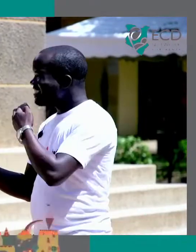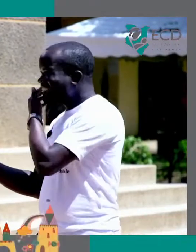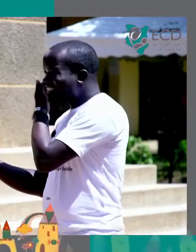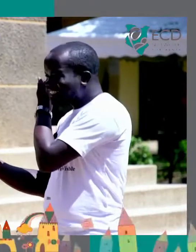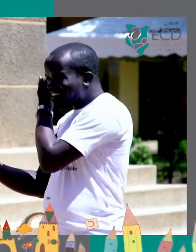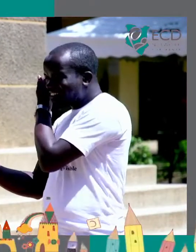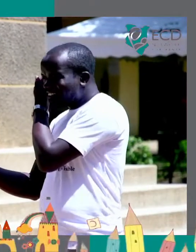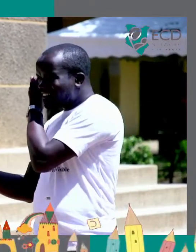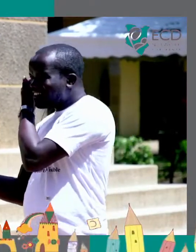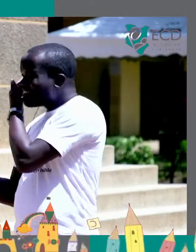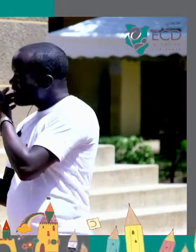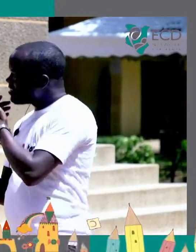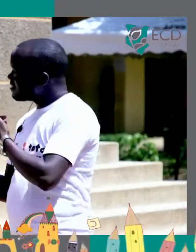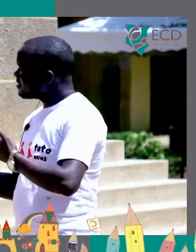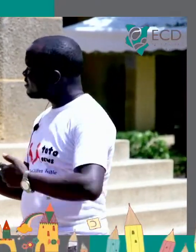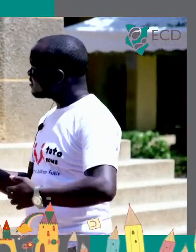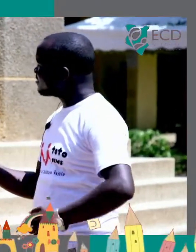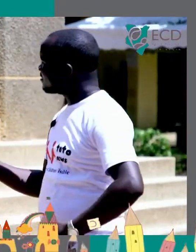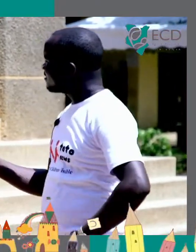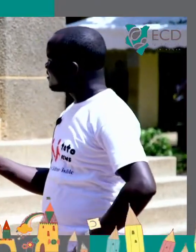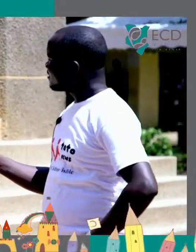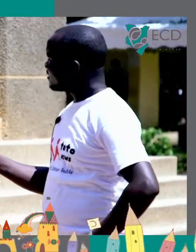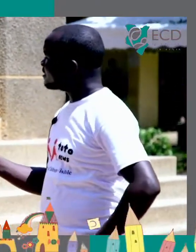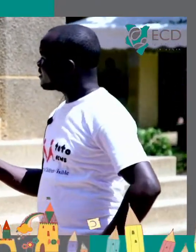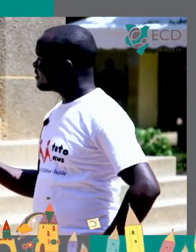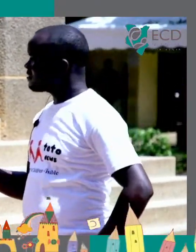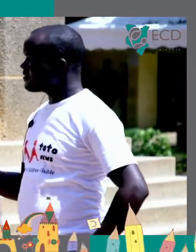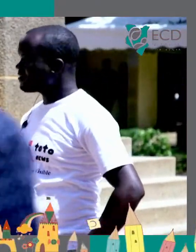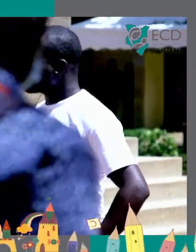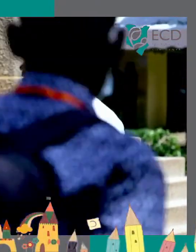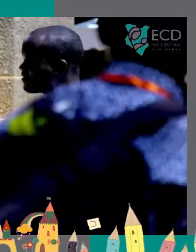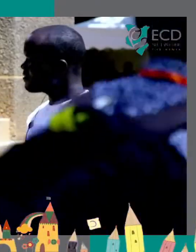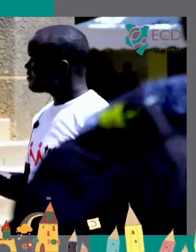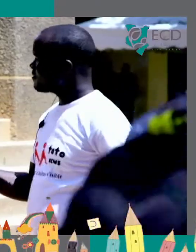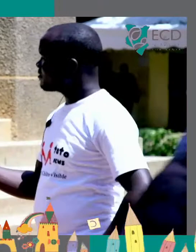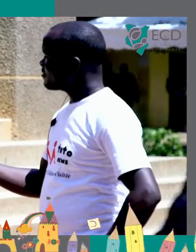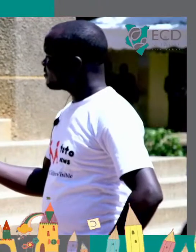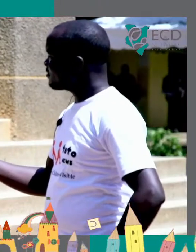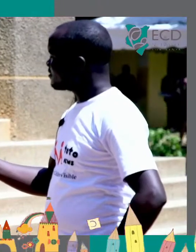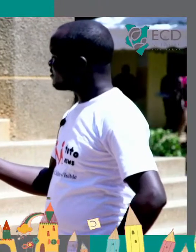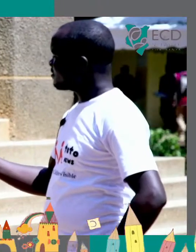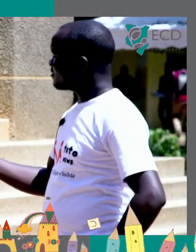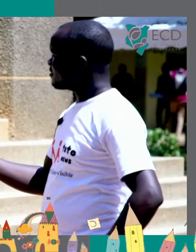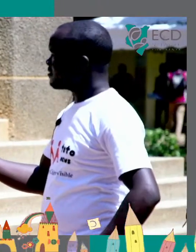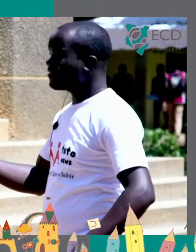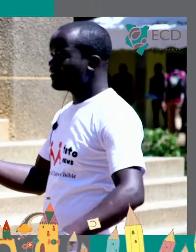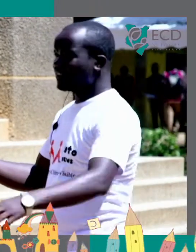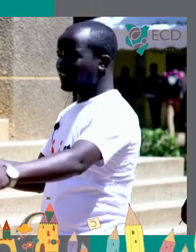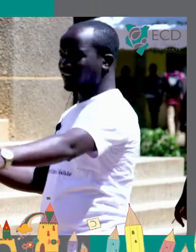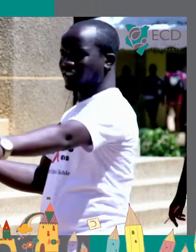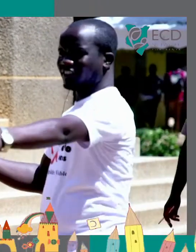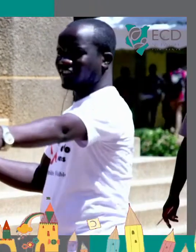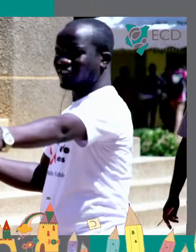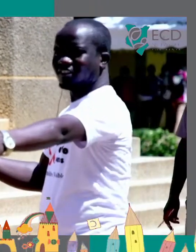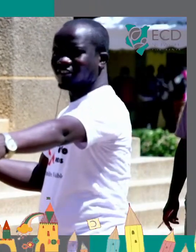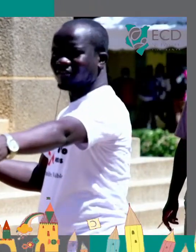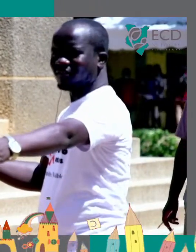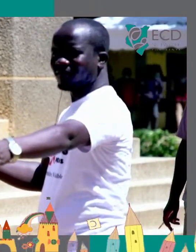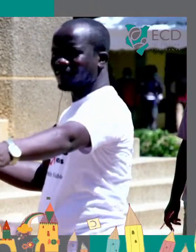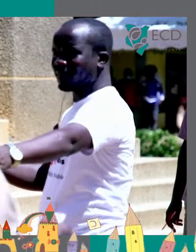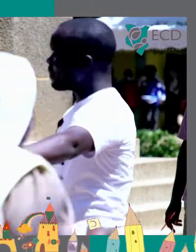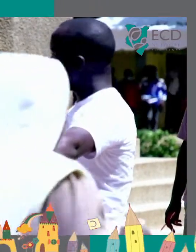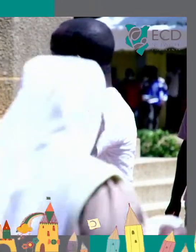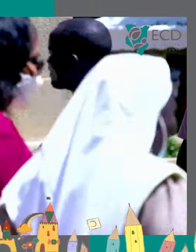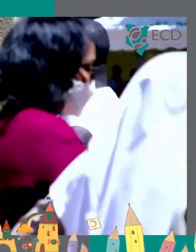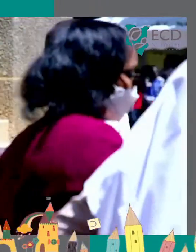yes. So what has really stood out for me is the key highlights on nurturing care implementations during COVID, and what are some of